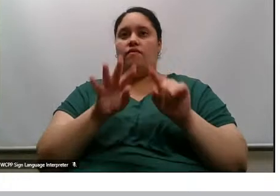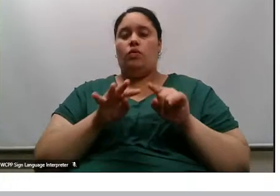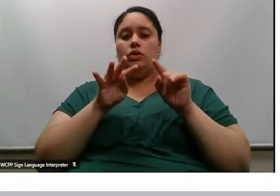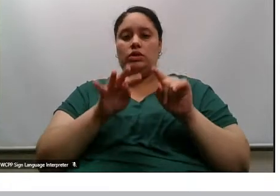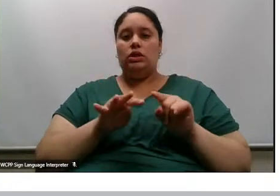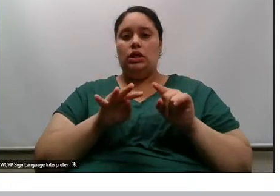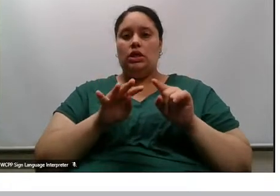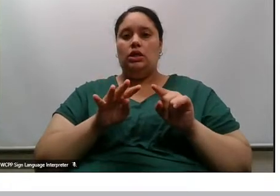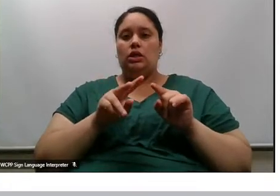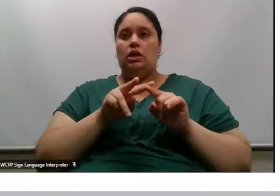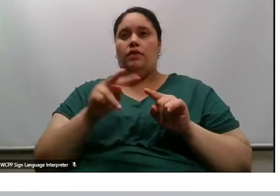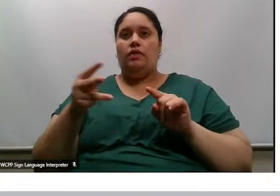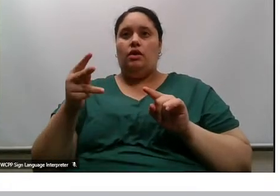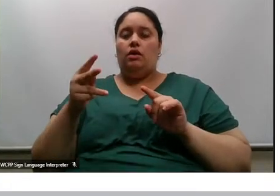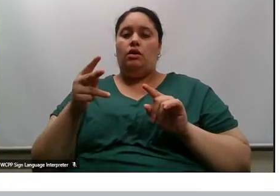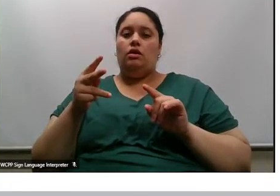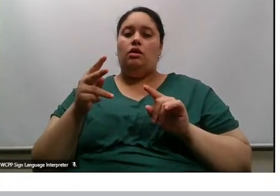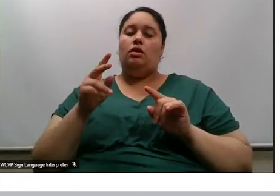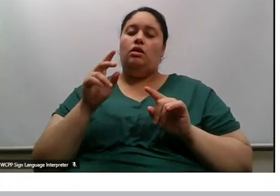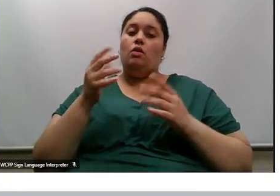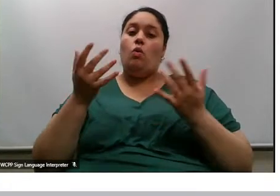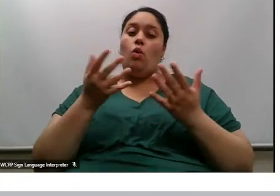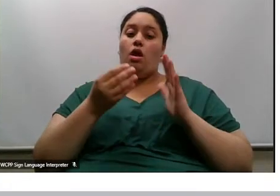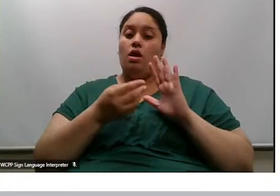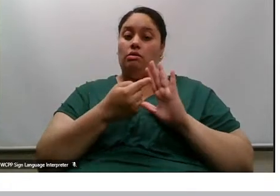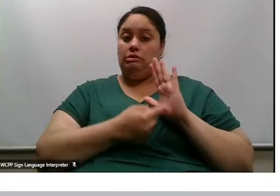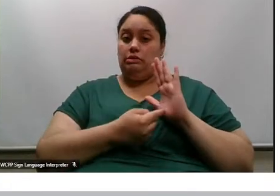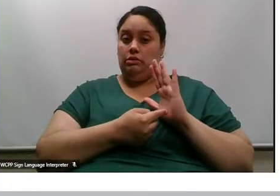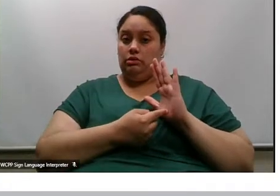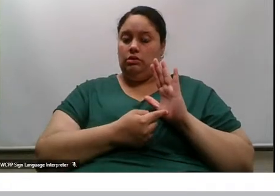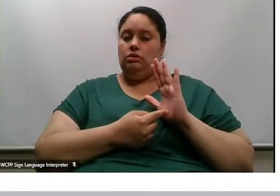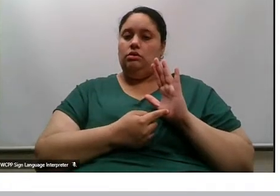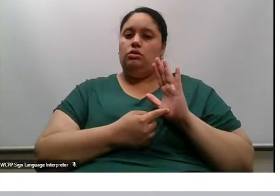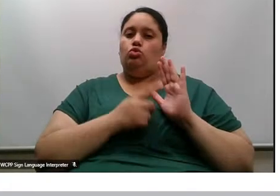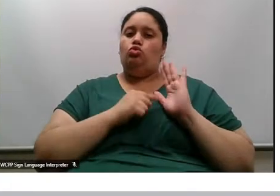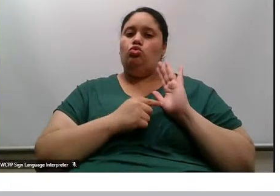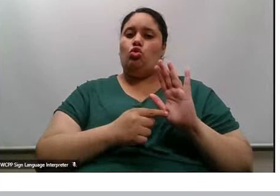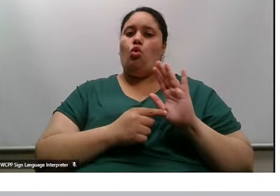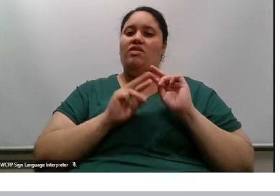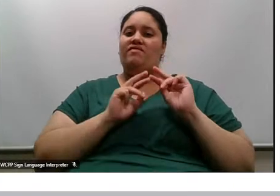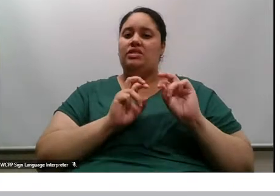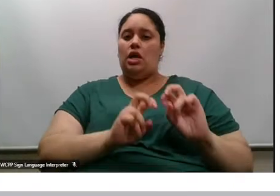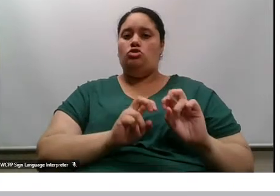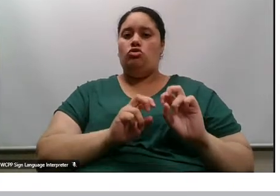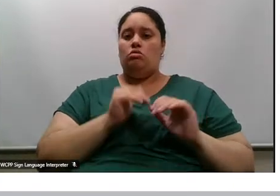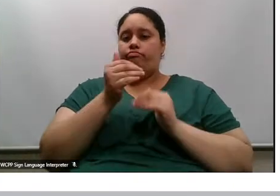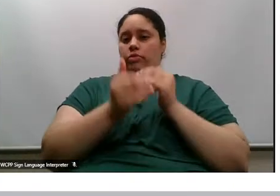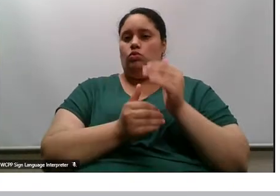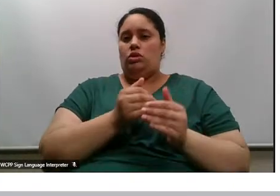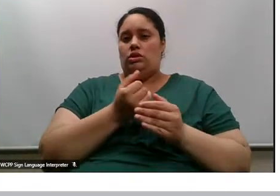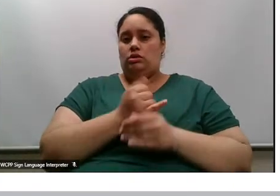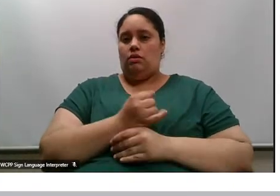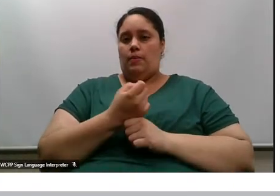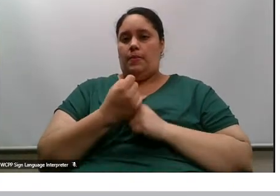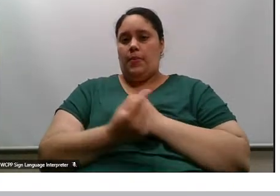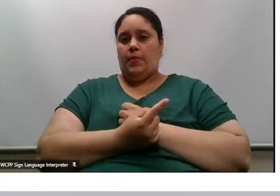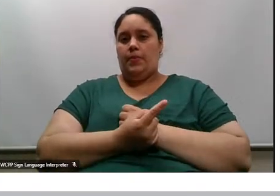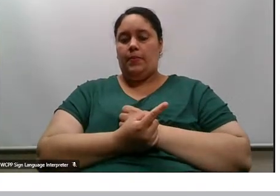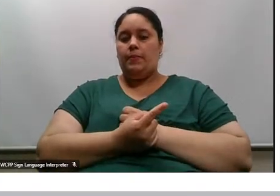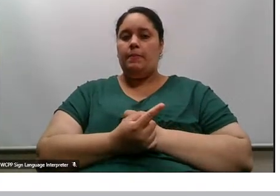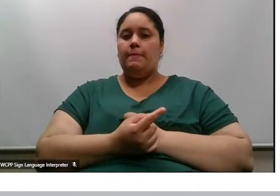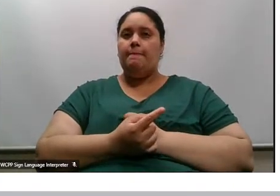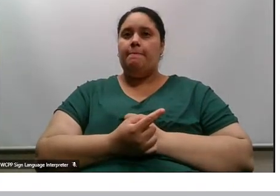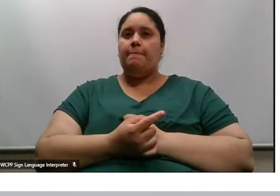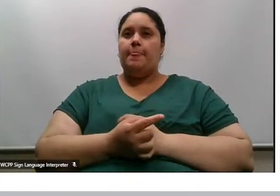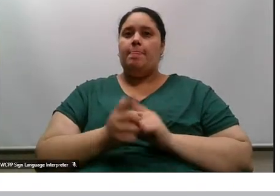the breakup of that 14 is where the investigation is still in progress, and